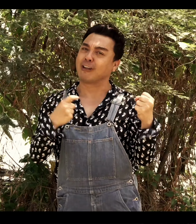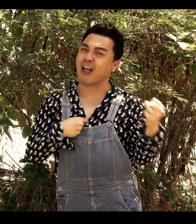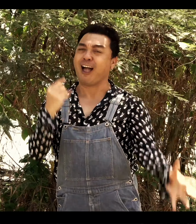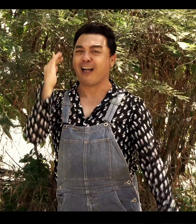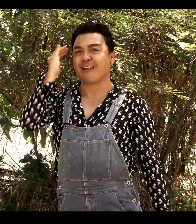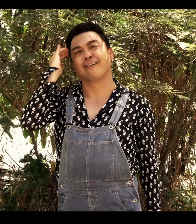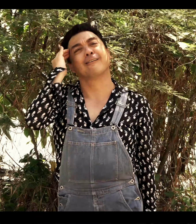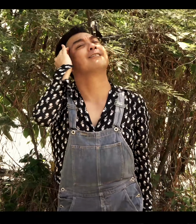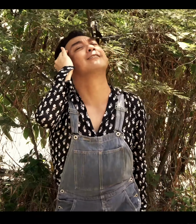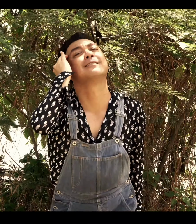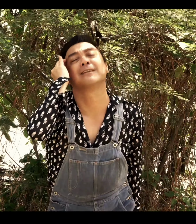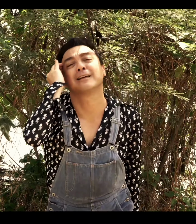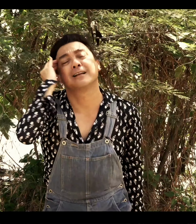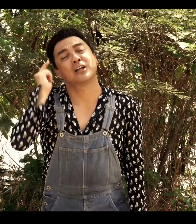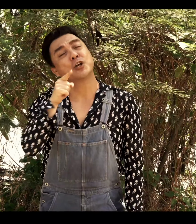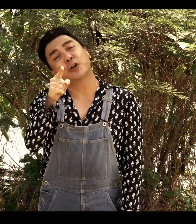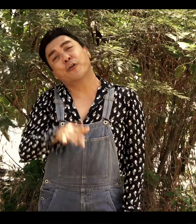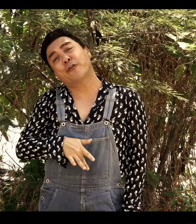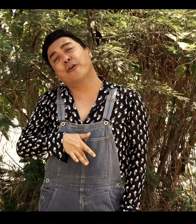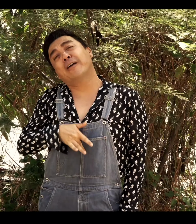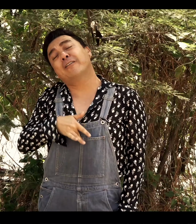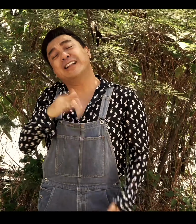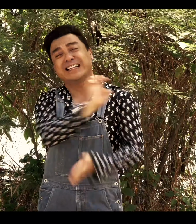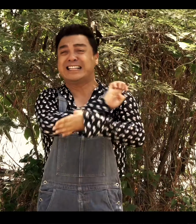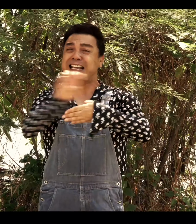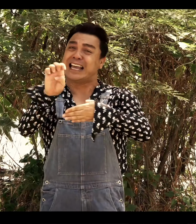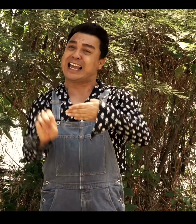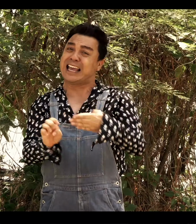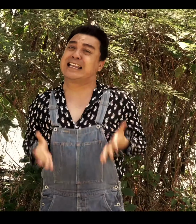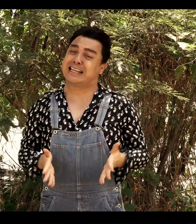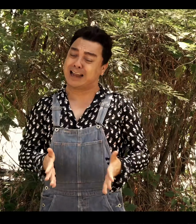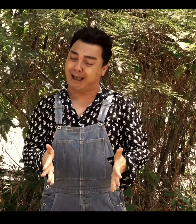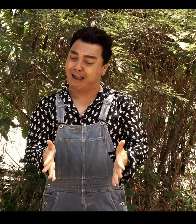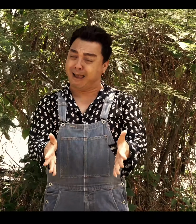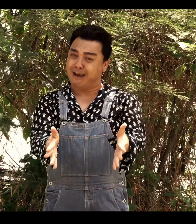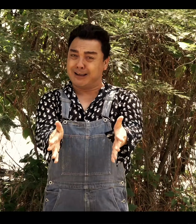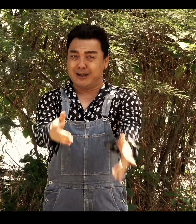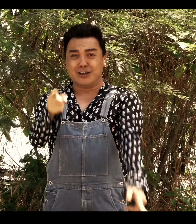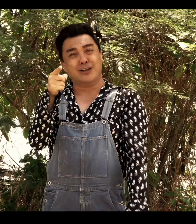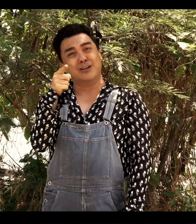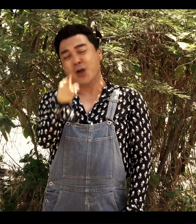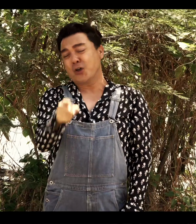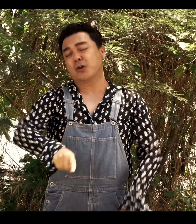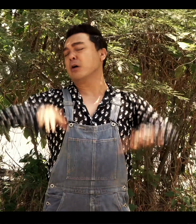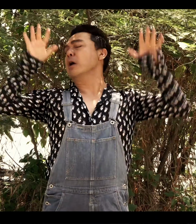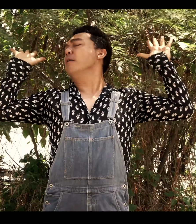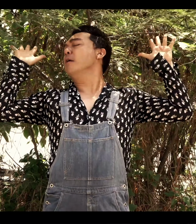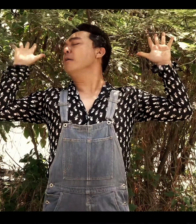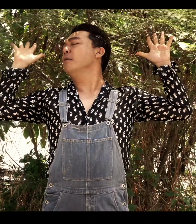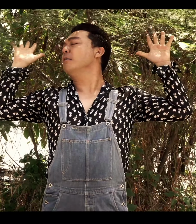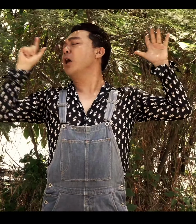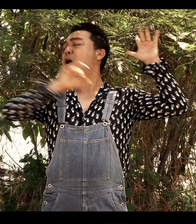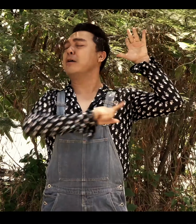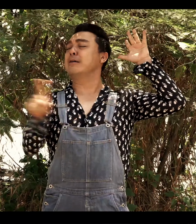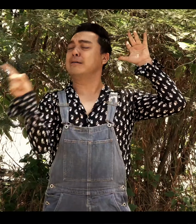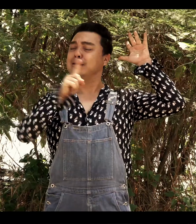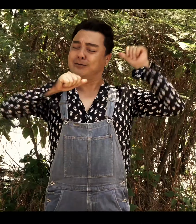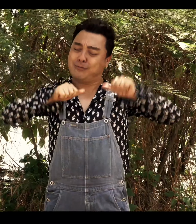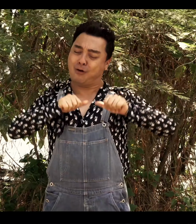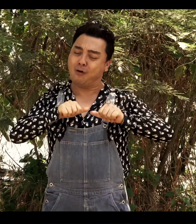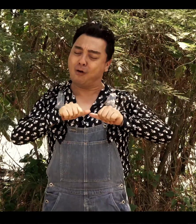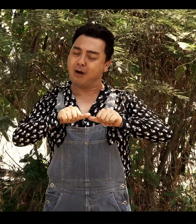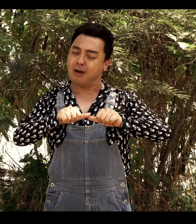know. When it feels like the end of the road, you don't let go, you just